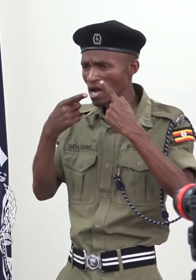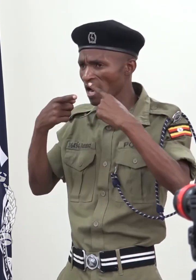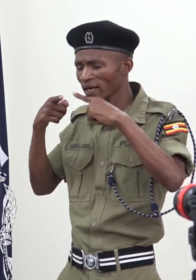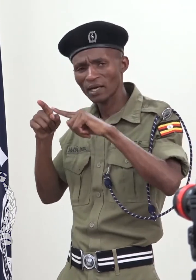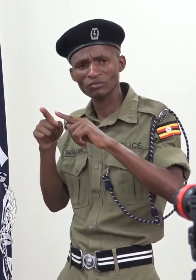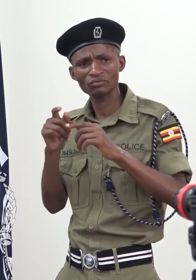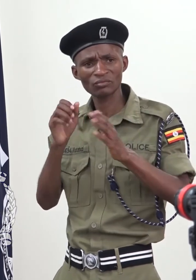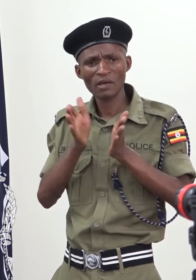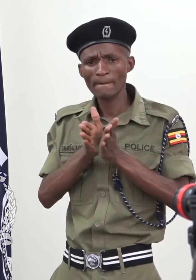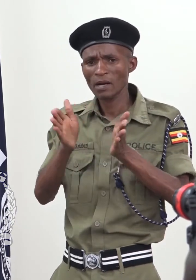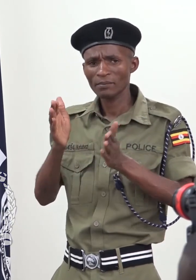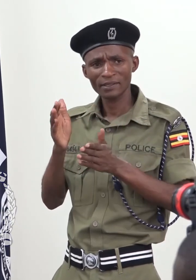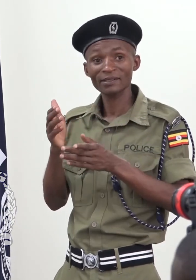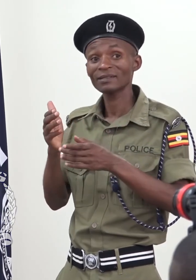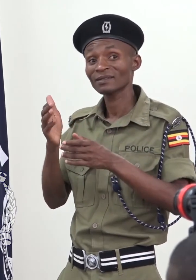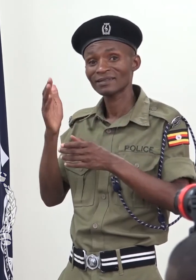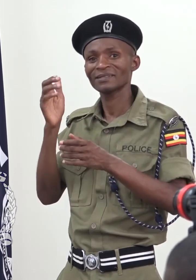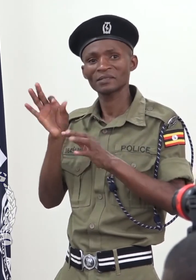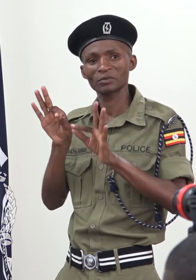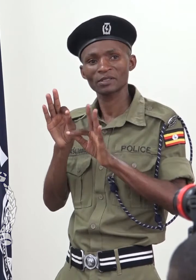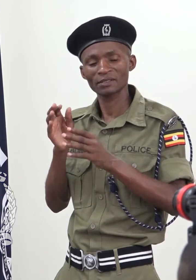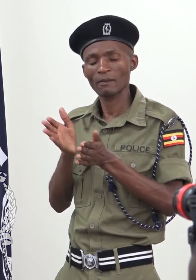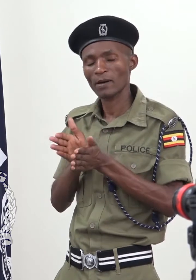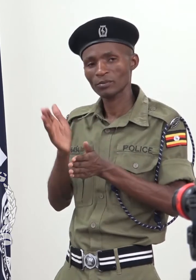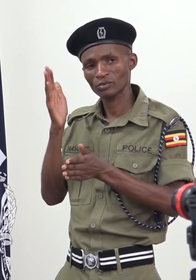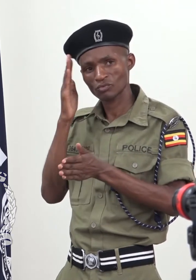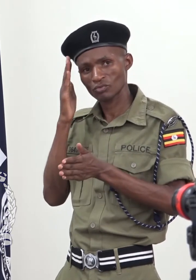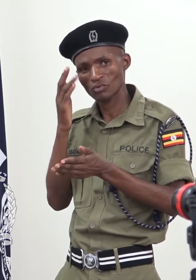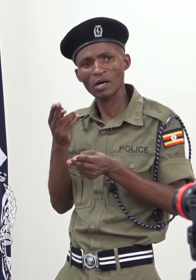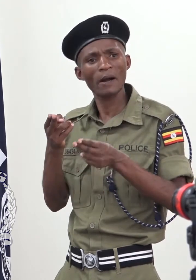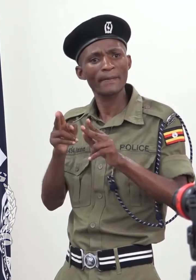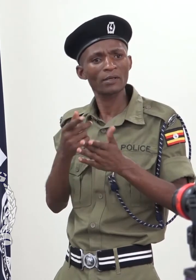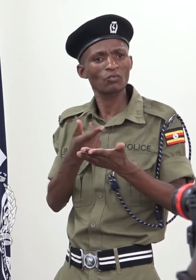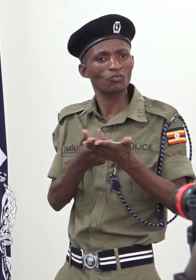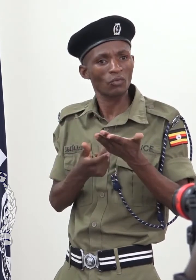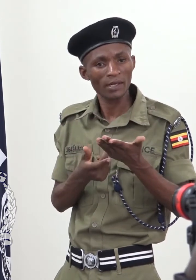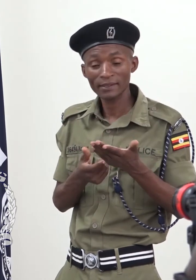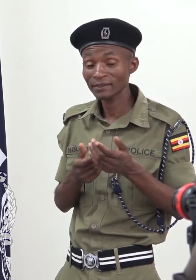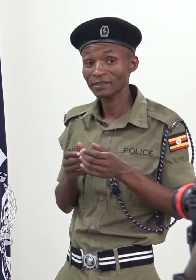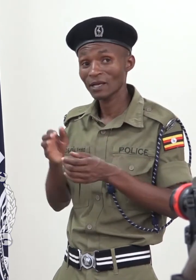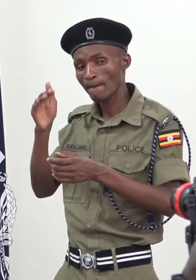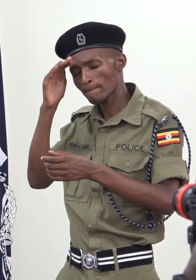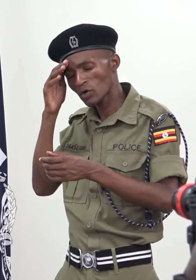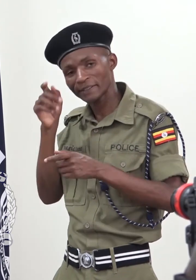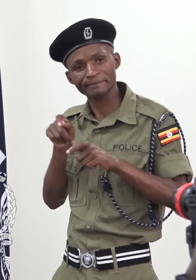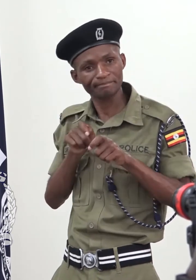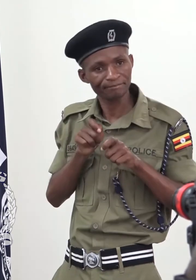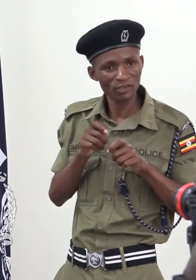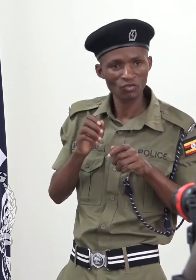happening. So we've had him arrested after we tracked him and found him hiding in Kiwanga